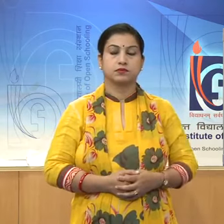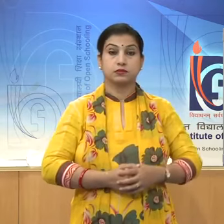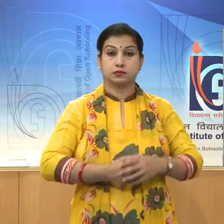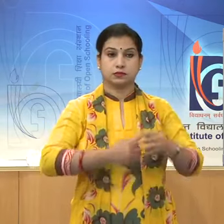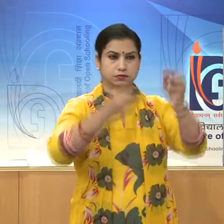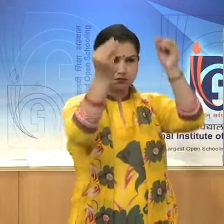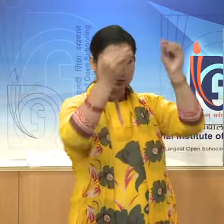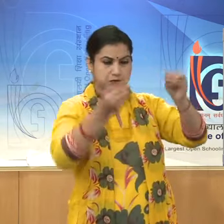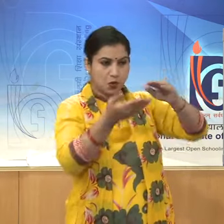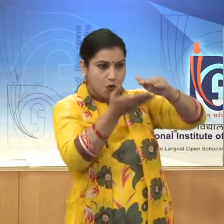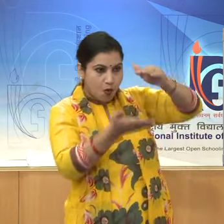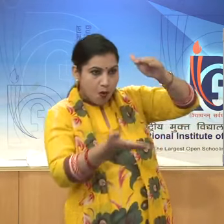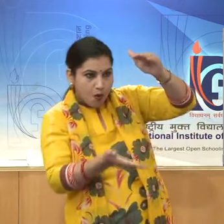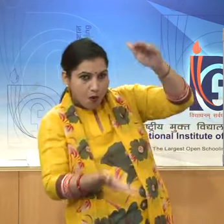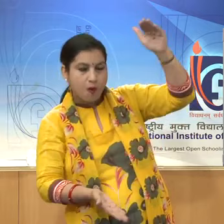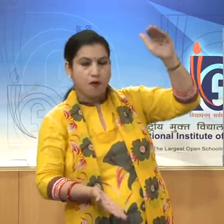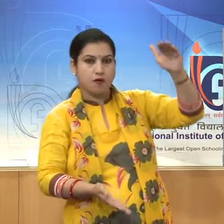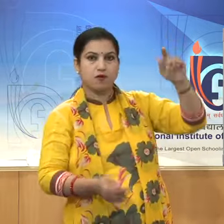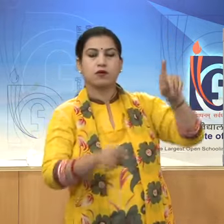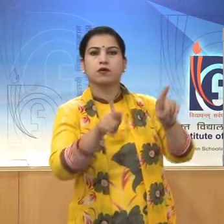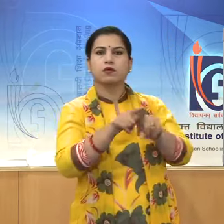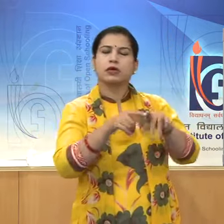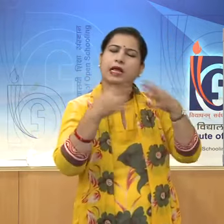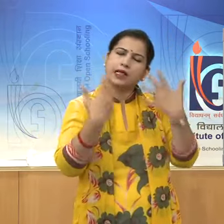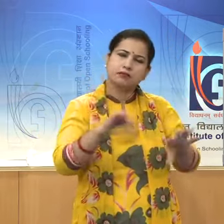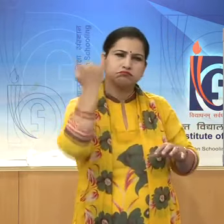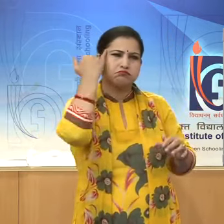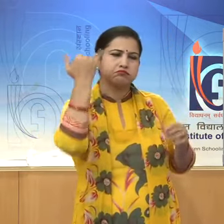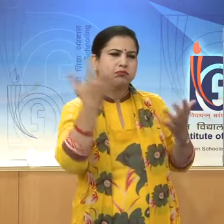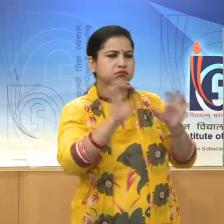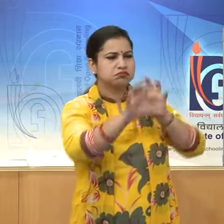elongated figures in illogical spaces.